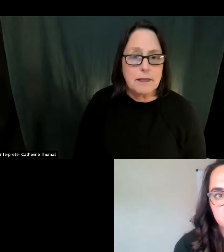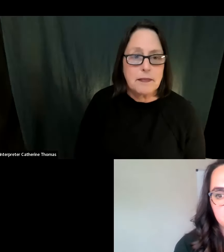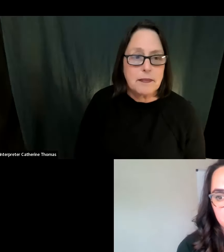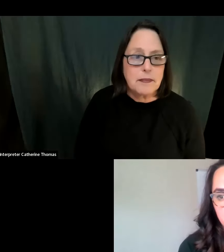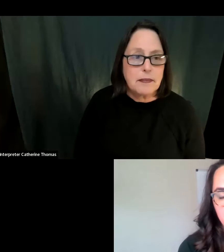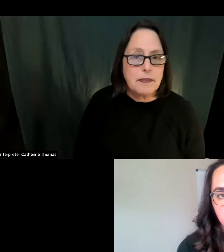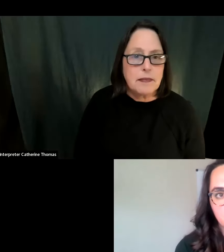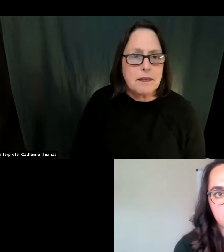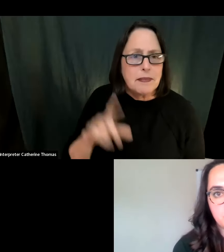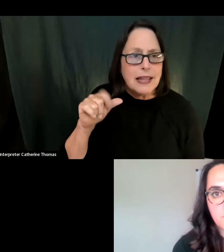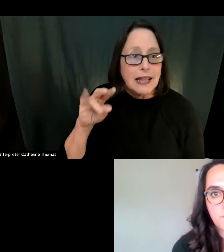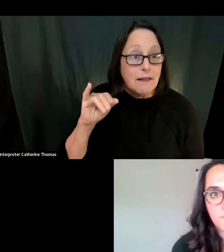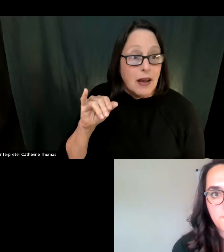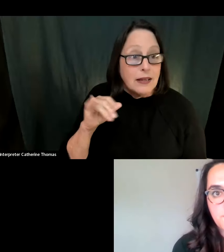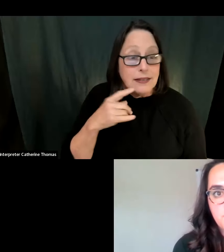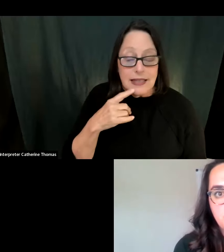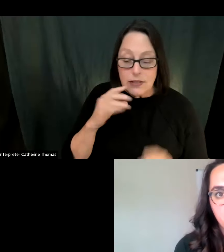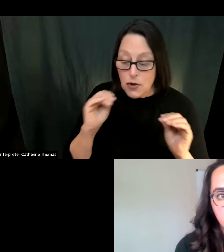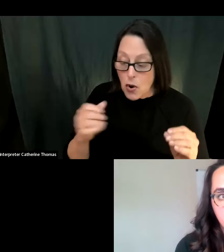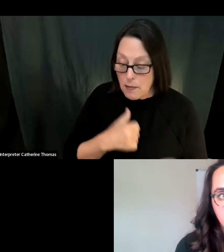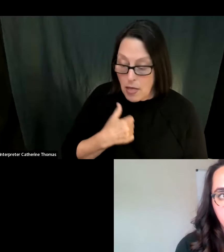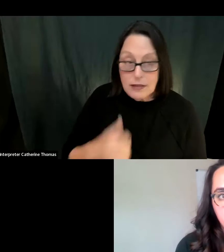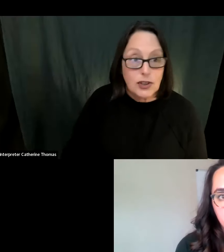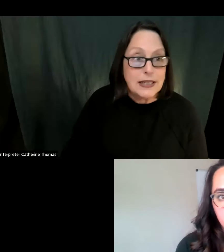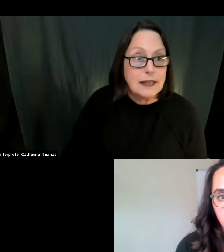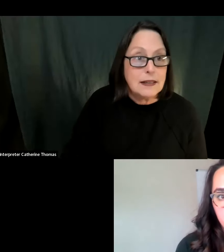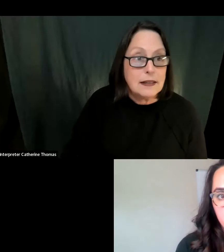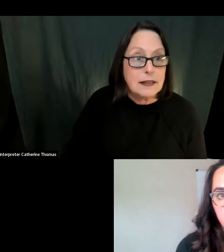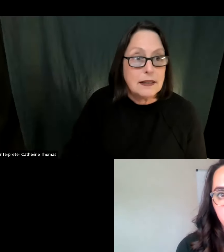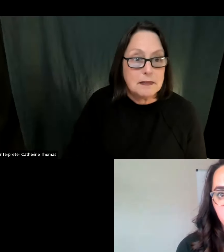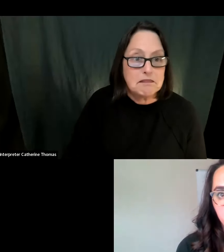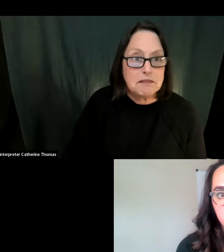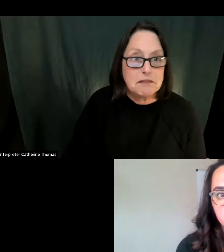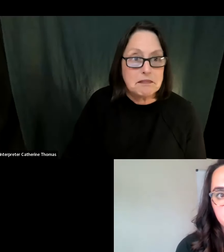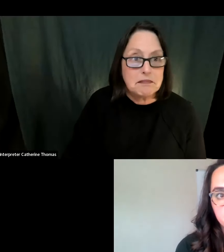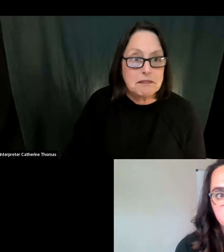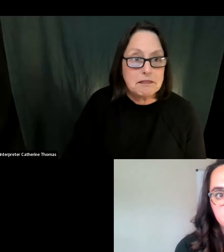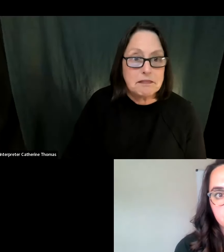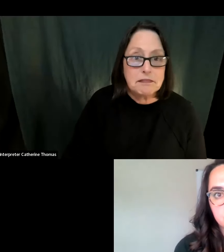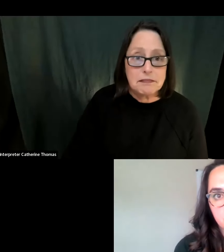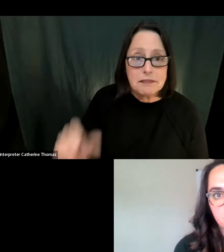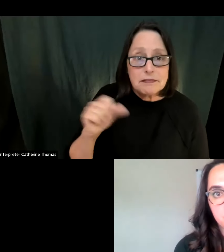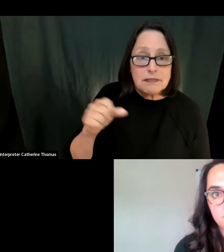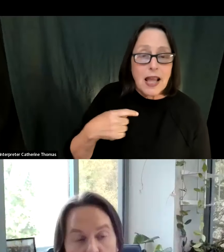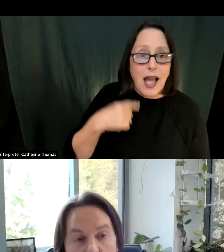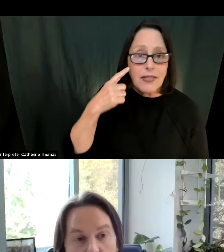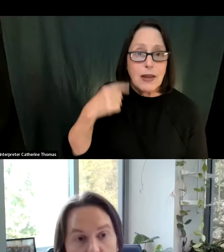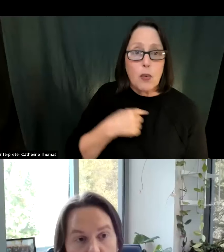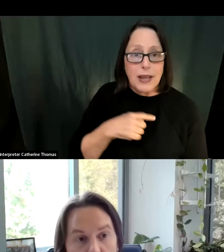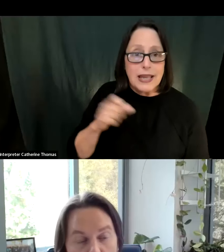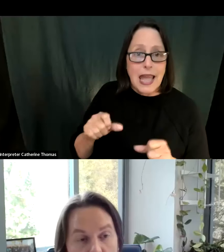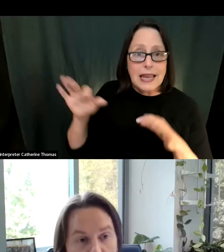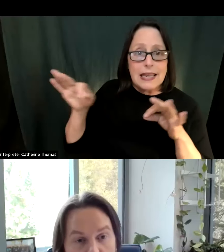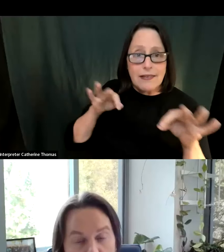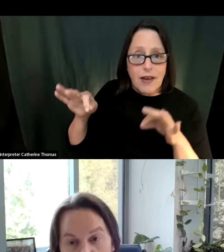No apology needed. So I think, yeah, I think that's what we can define and work towards. But, you